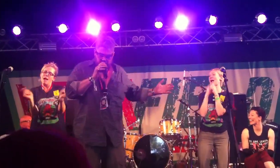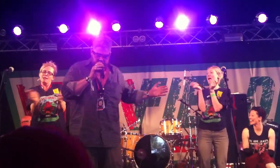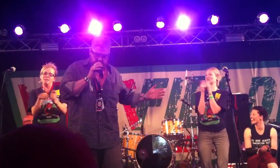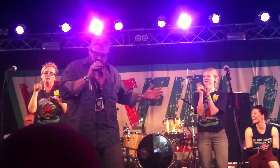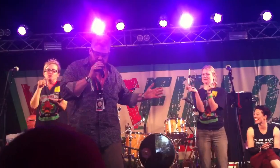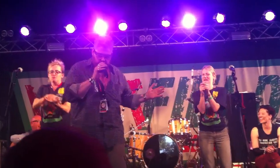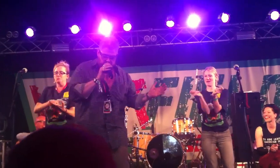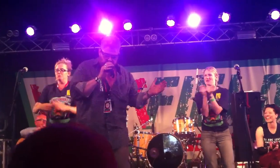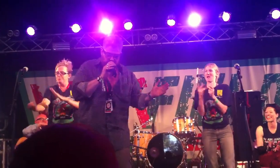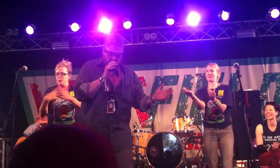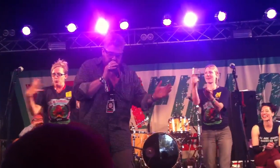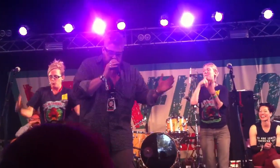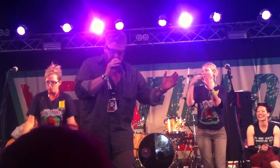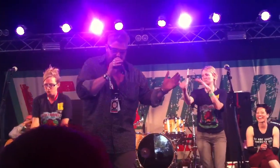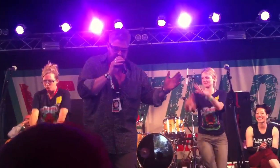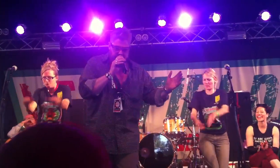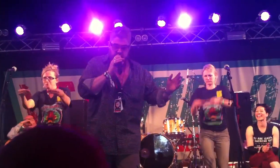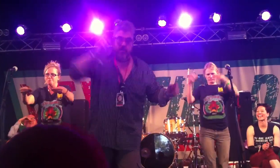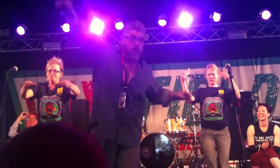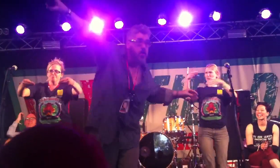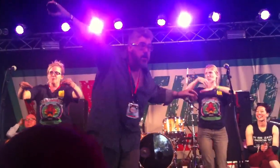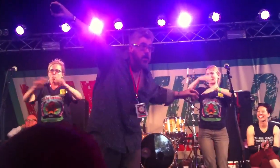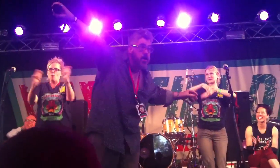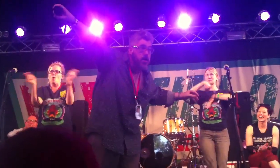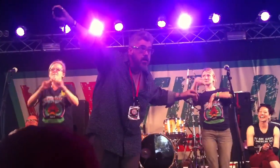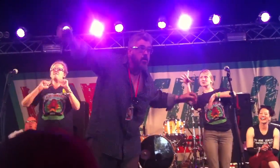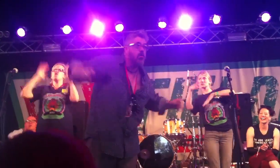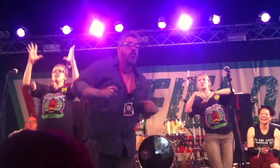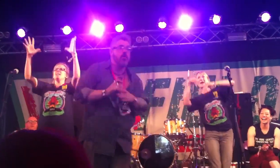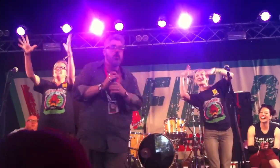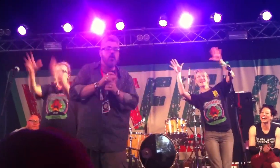magazine comes in the post from Sweden.